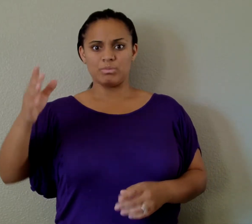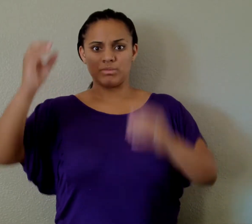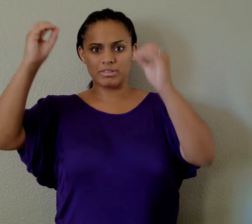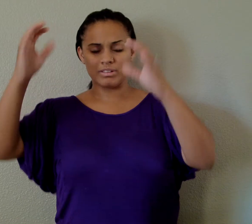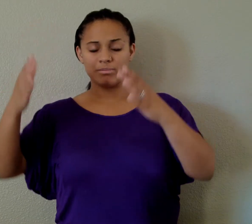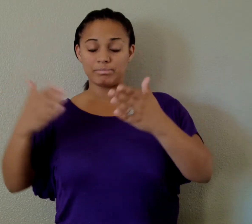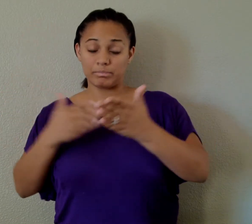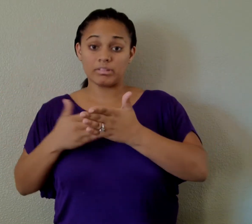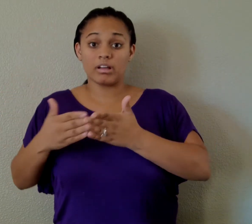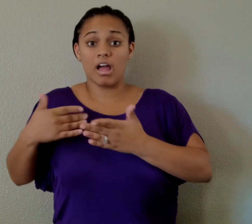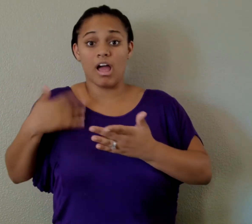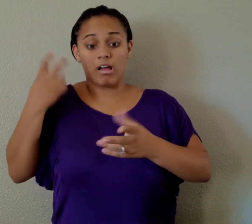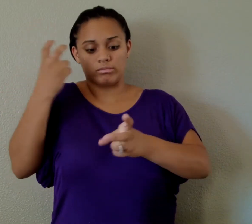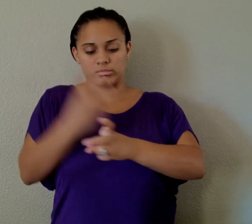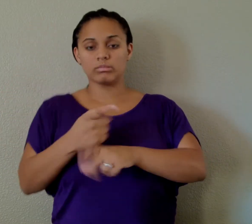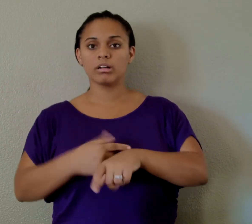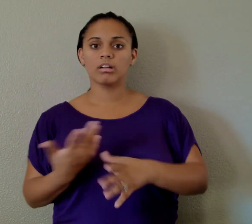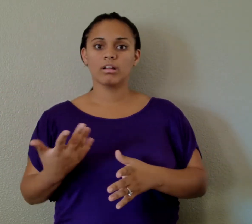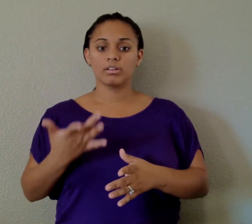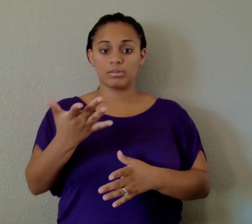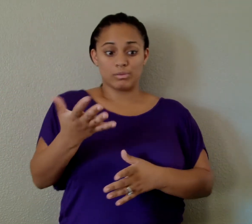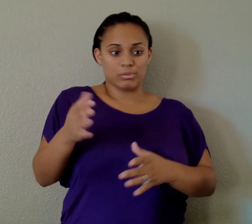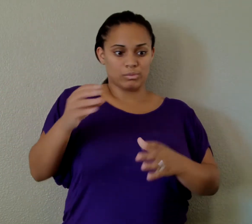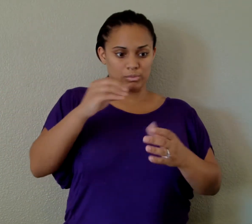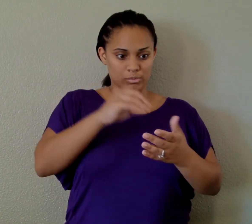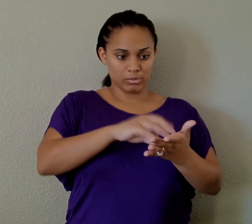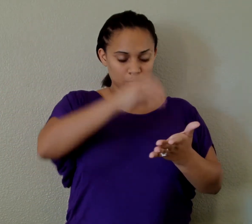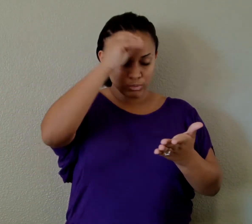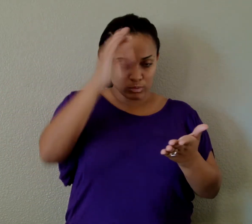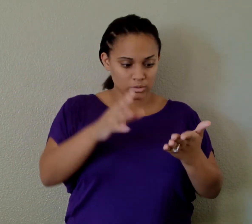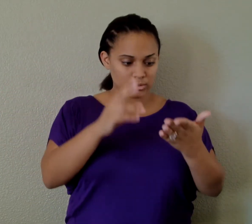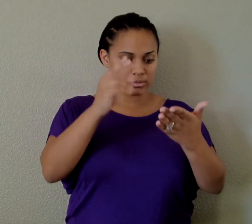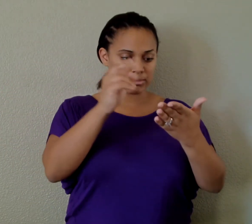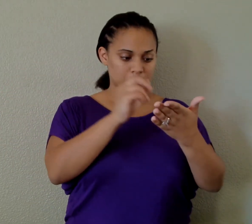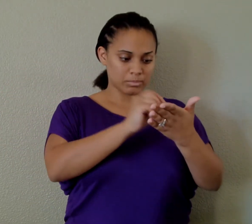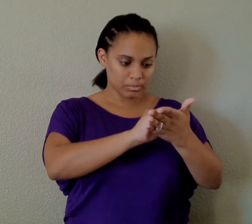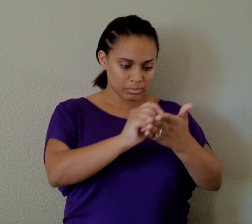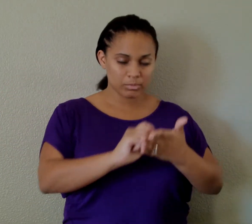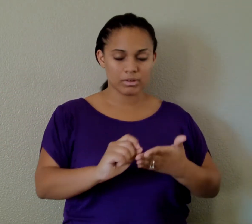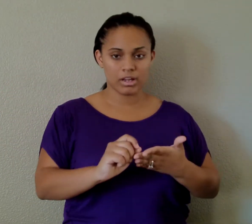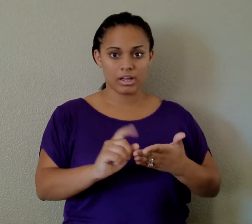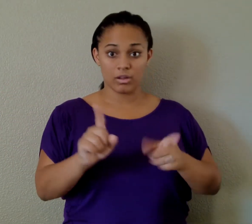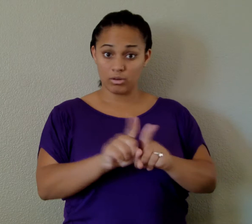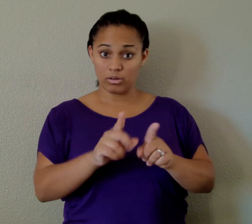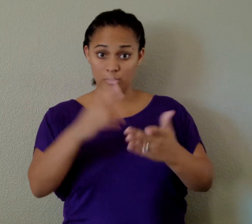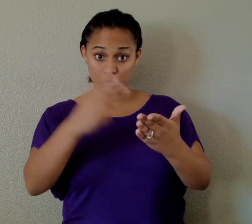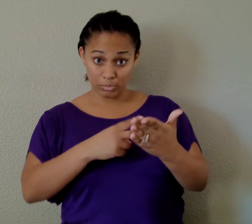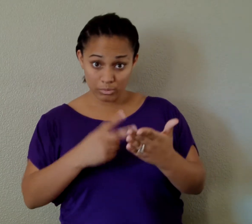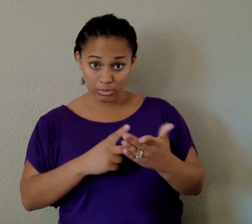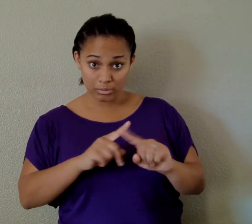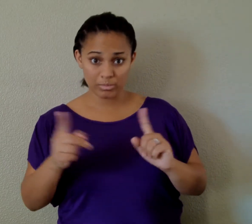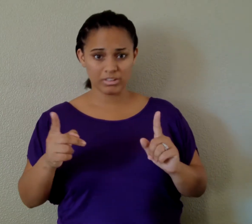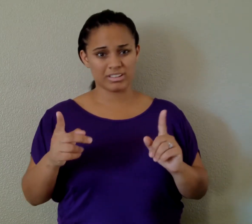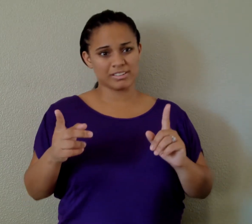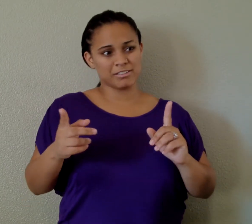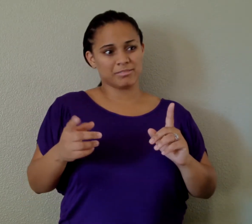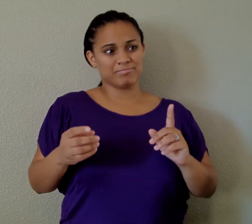students to read, but you end up kind of giving them a mixed bag of reading assignments that don't have any real coherence